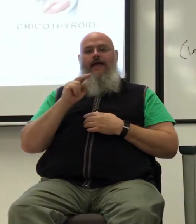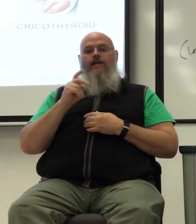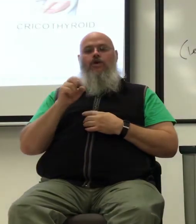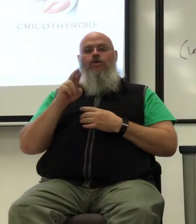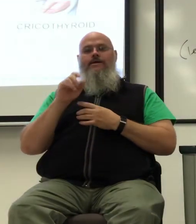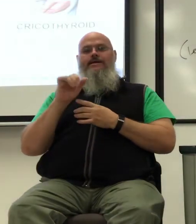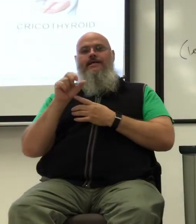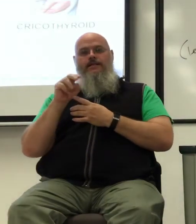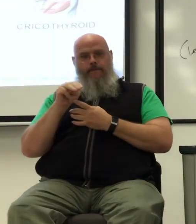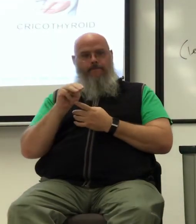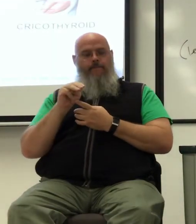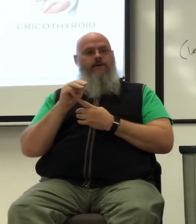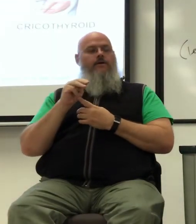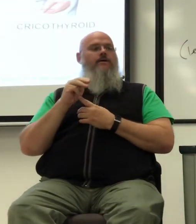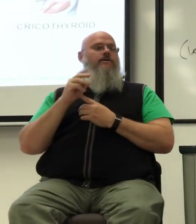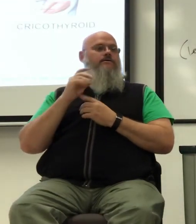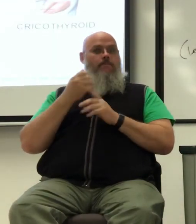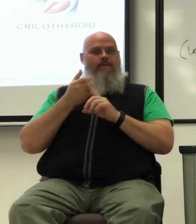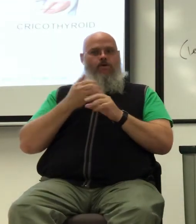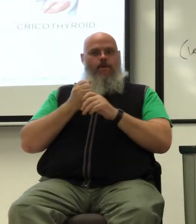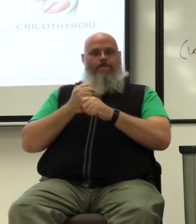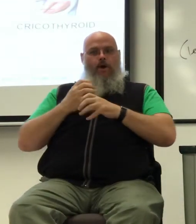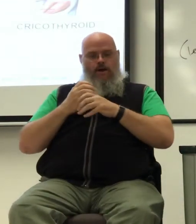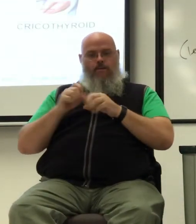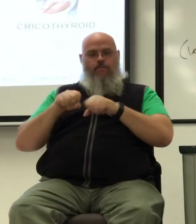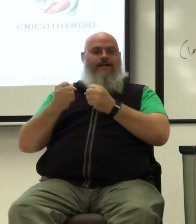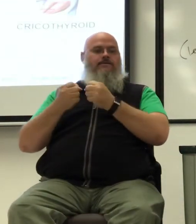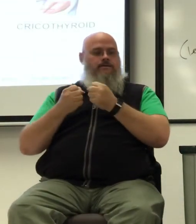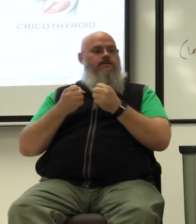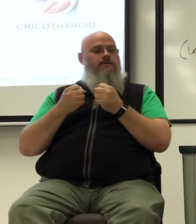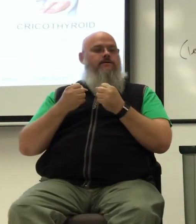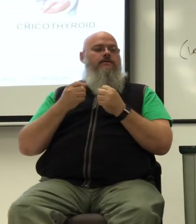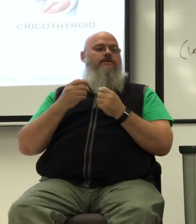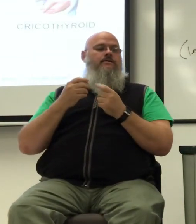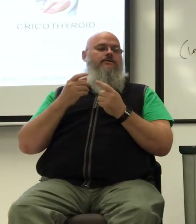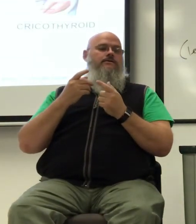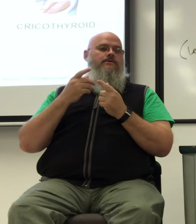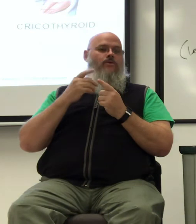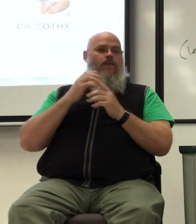thing before it bursts. Now, the function of this muscle